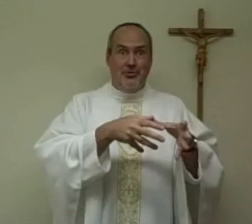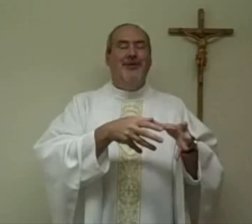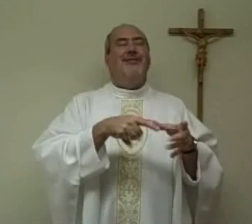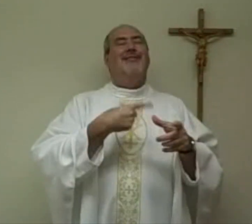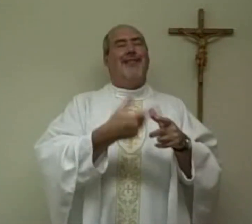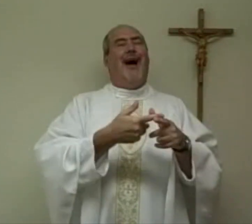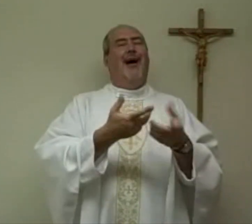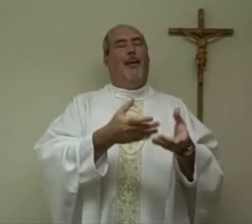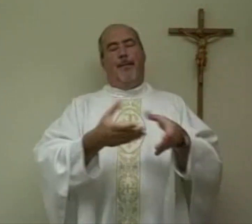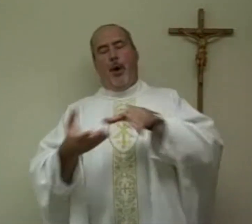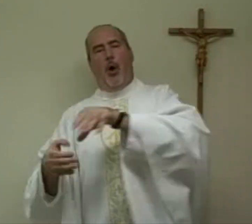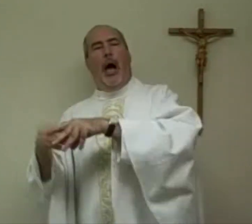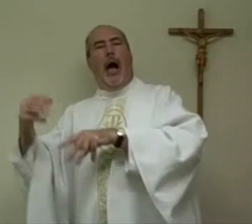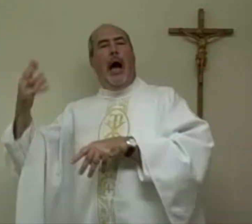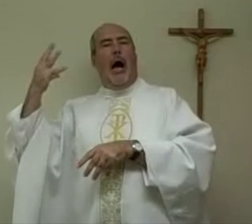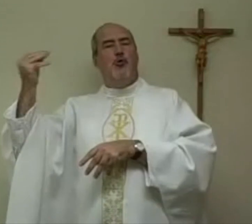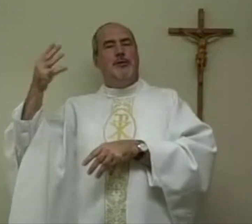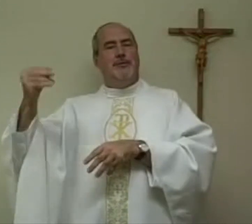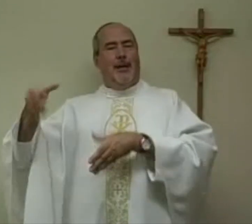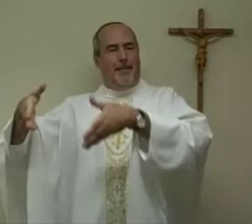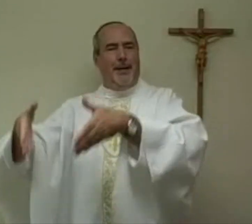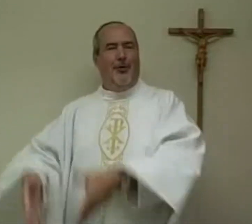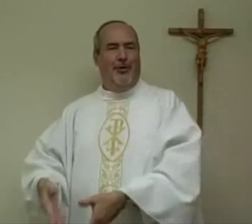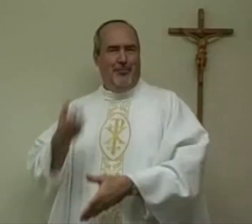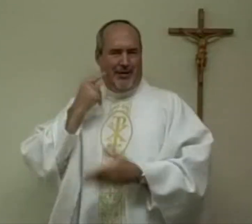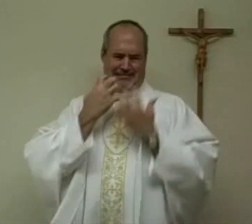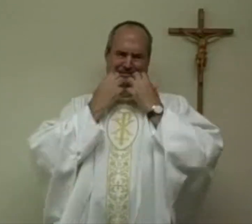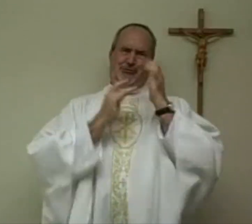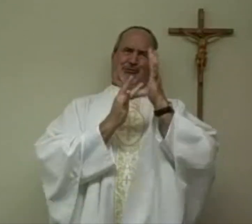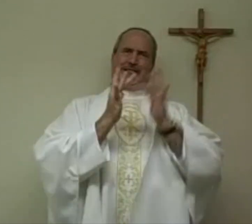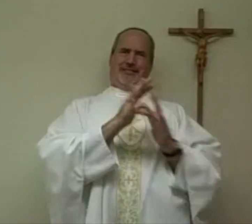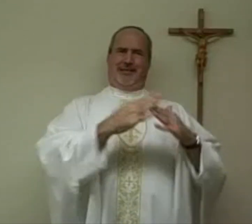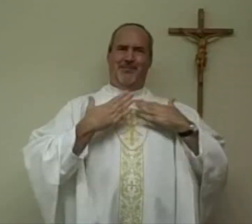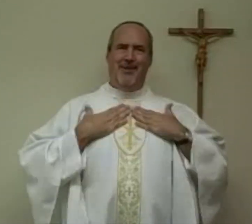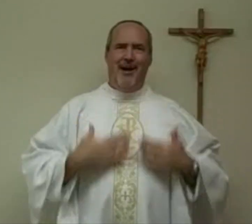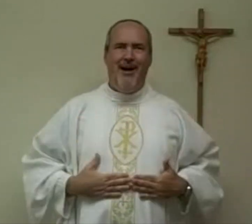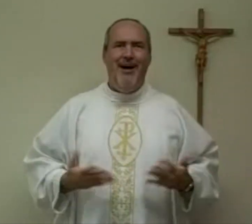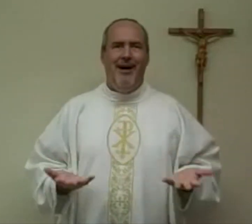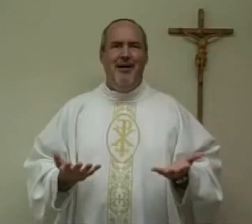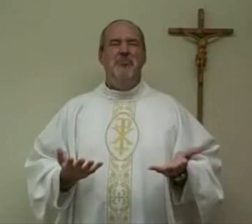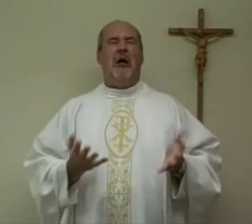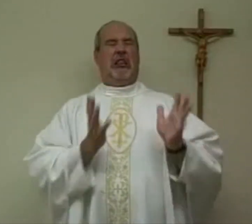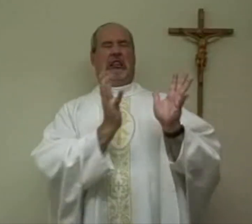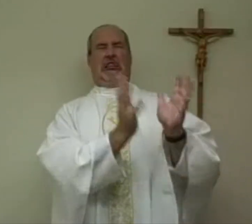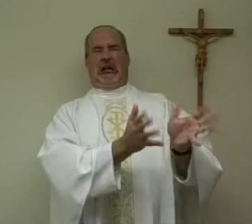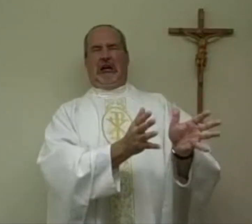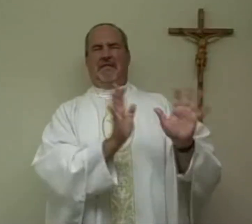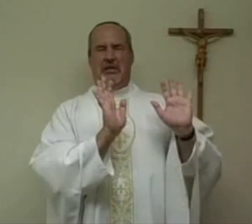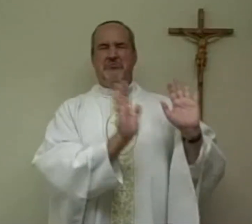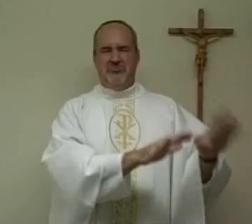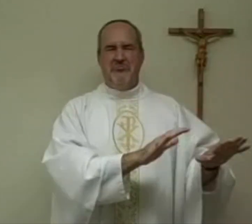water dissolves, then it would be poured outside onto the ground and buried, because that's Jesus'